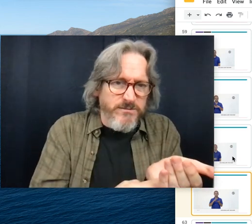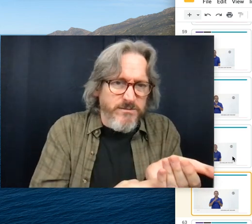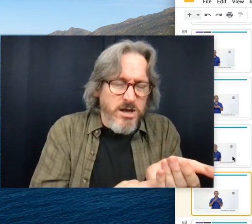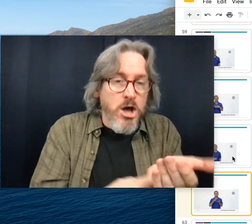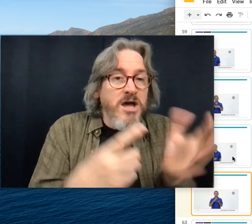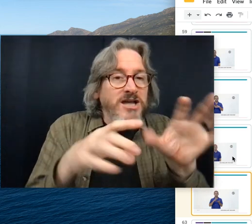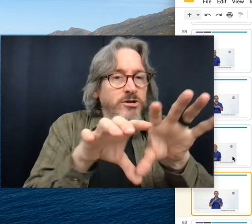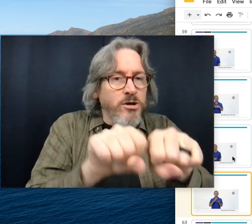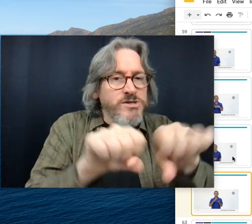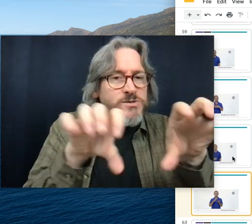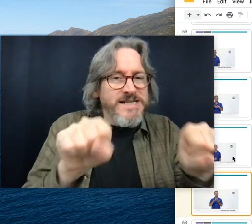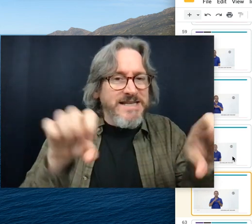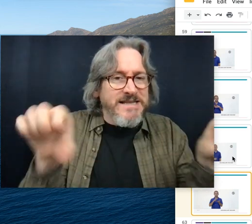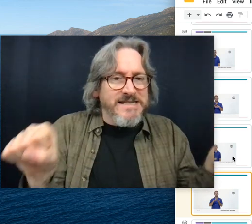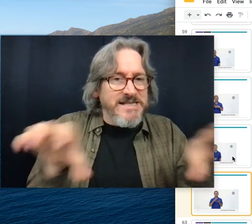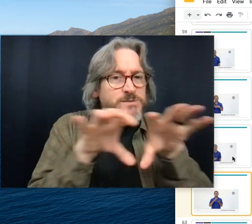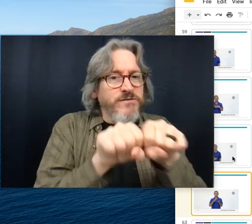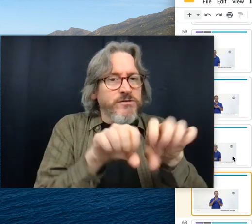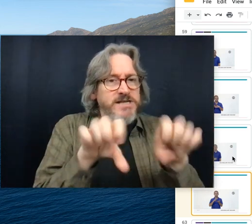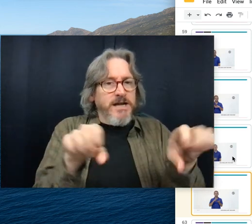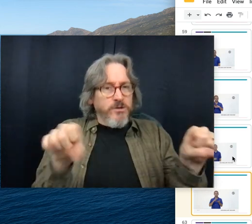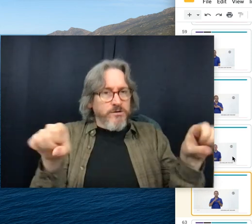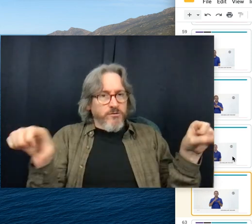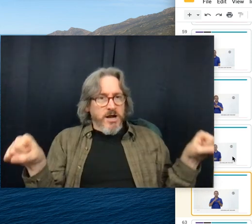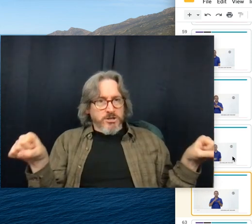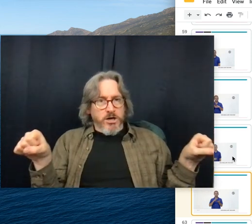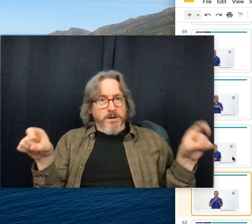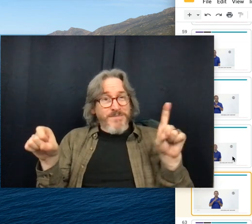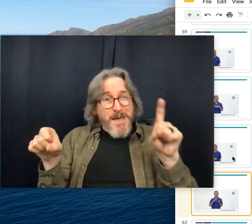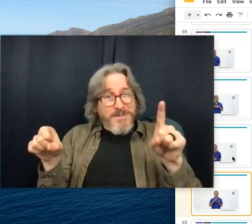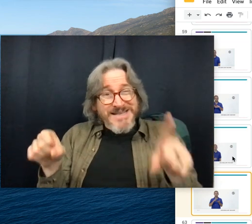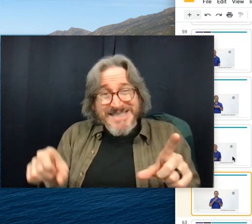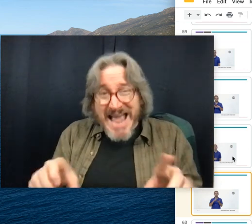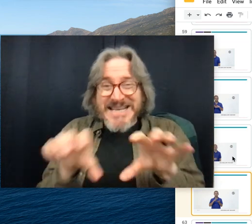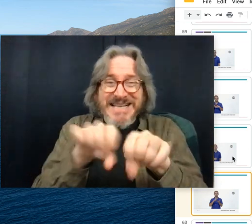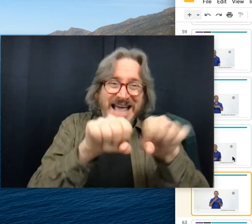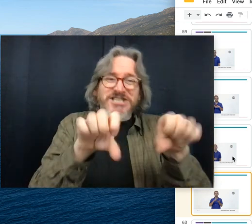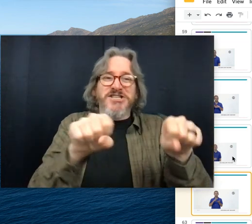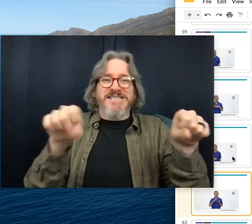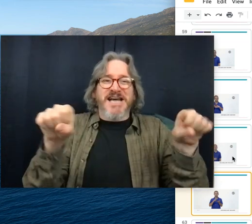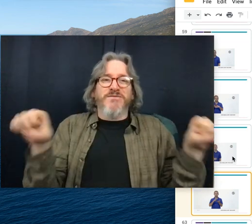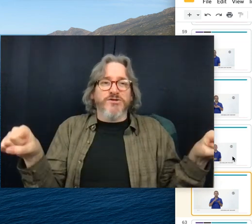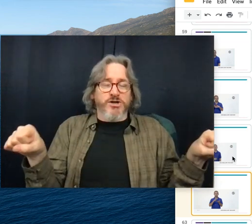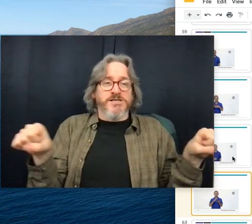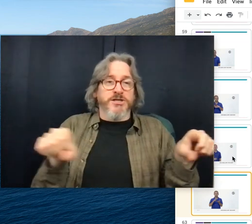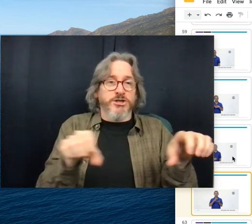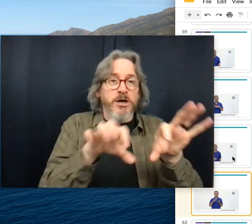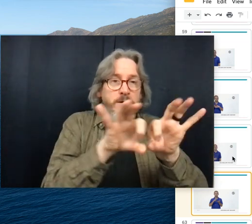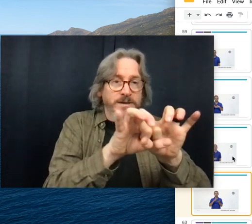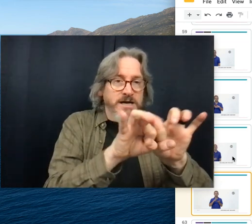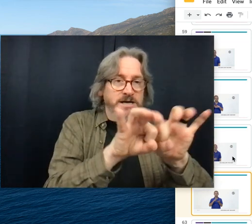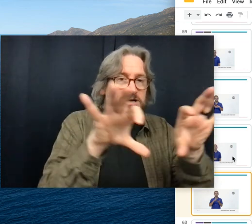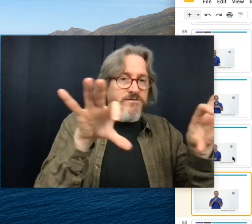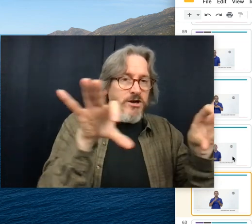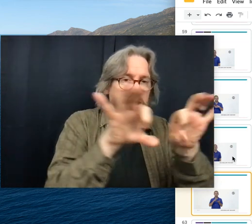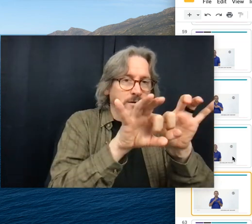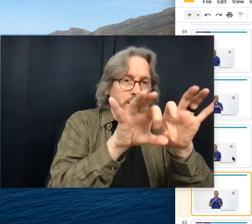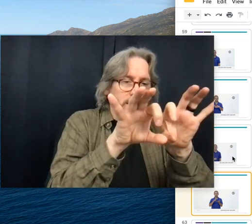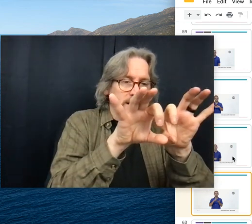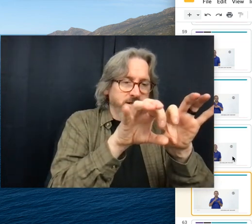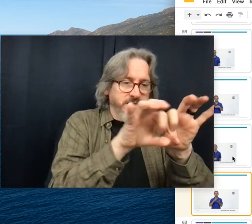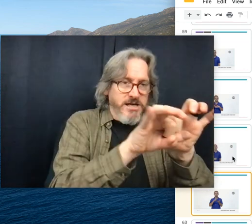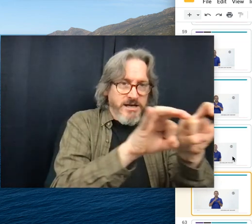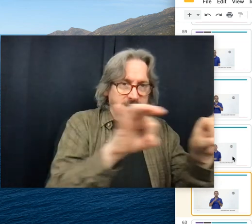dog. You'll also see this. This was the first sign I learned for hot dog. But it's technically actually the sign for sausage because of, you know,